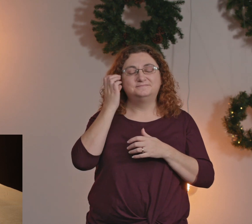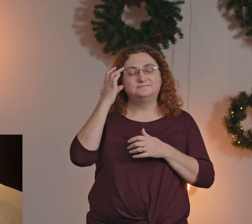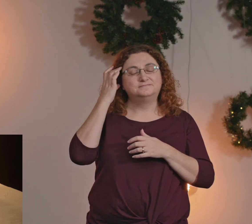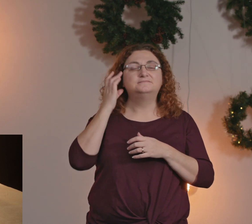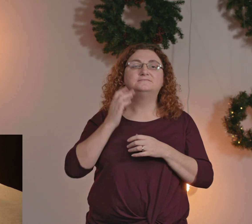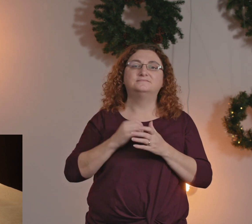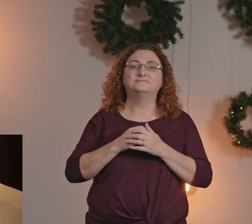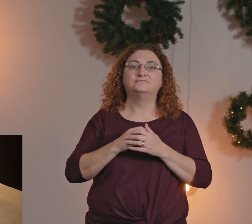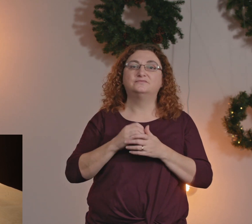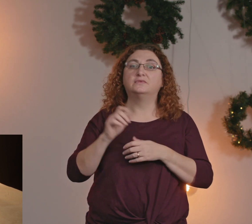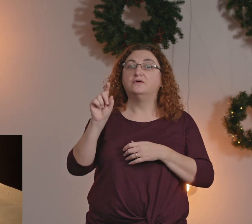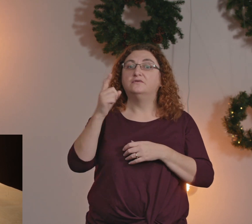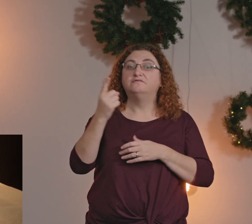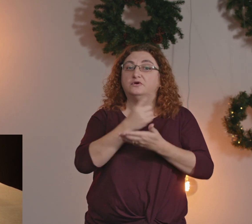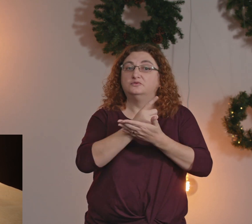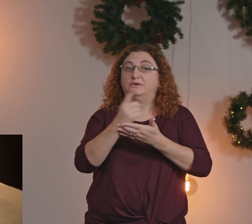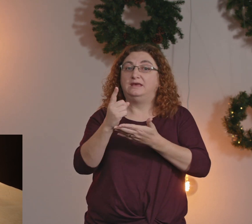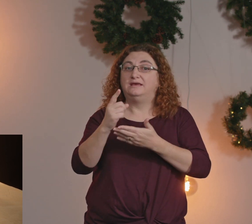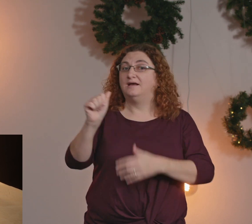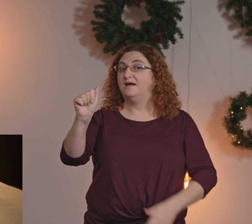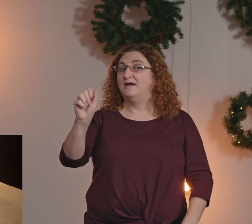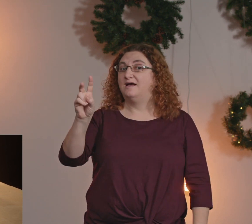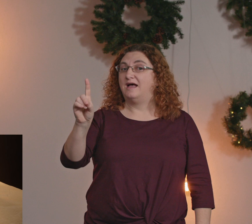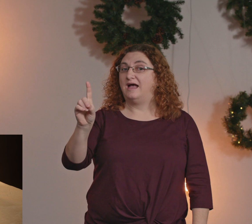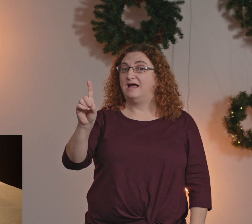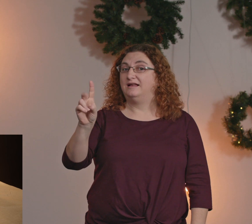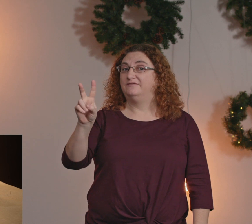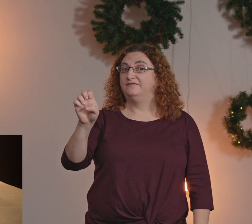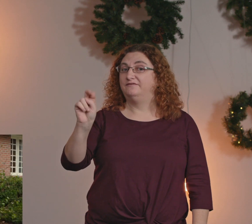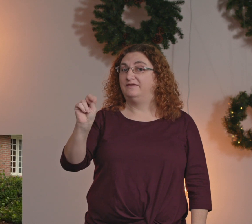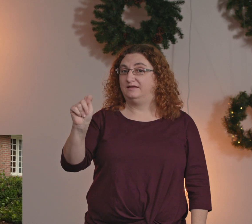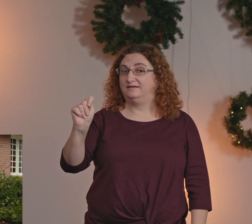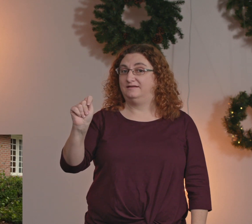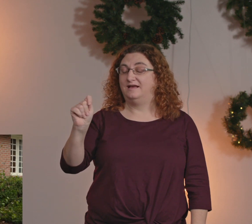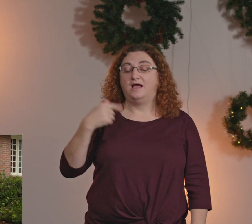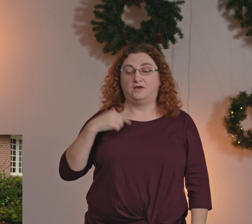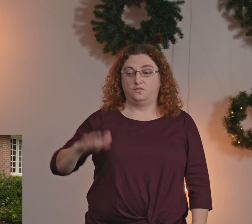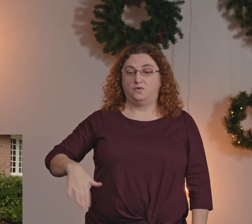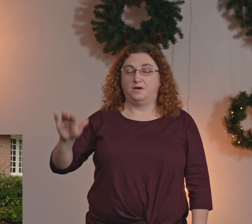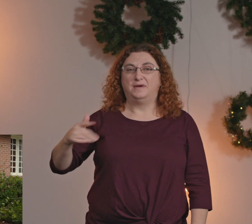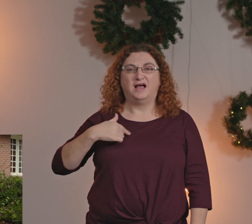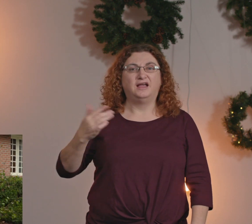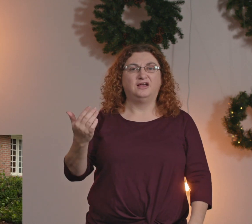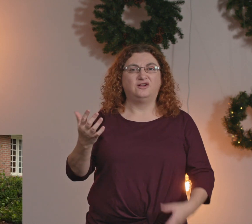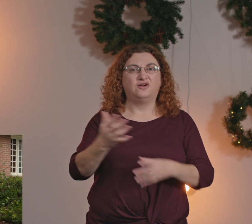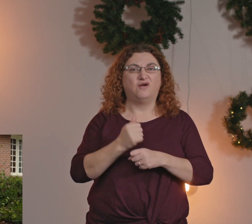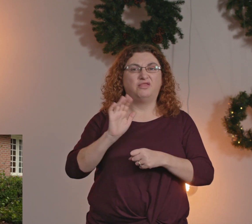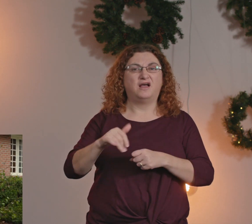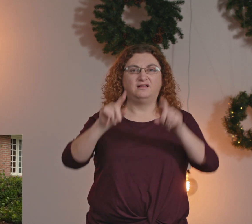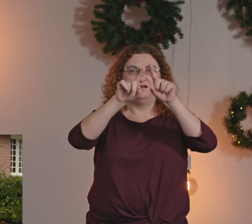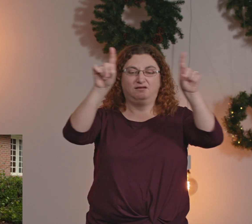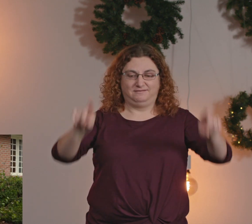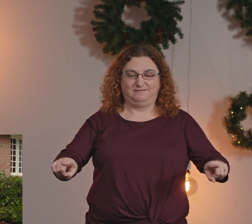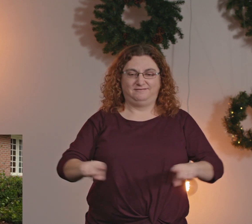We were in the first week of Advent. When I was growing up, Advent for me was the season where I was given a cardboard